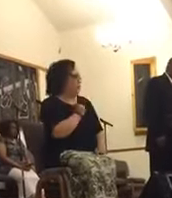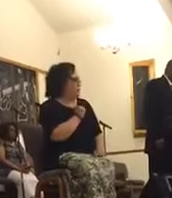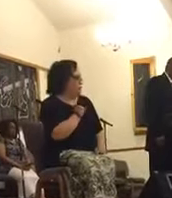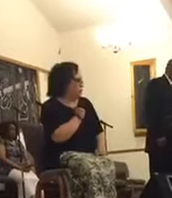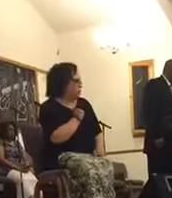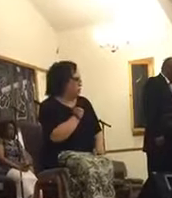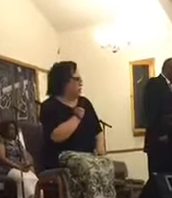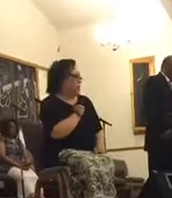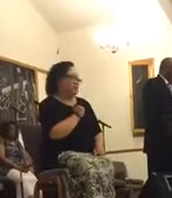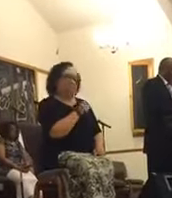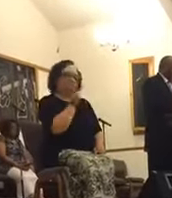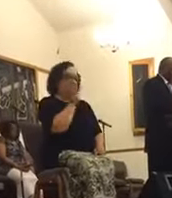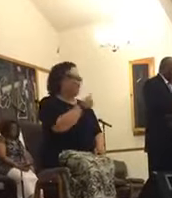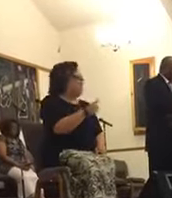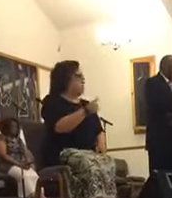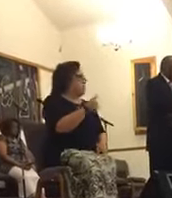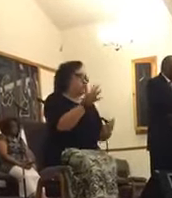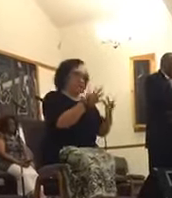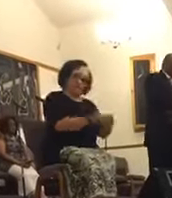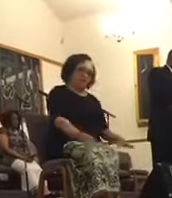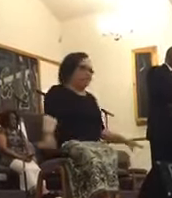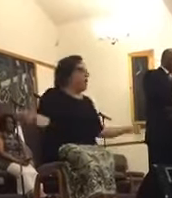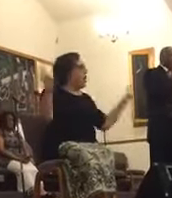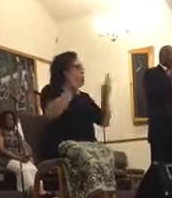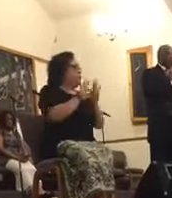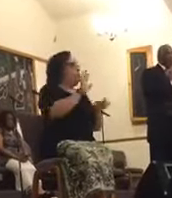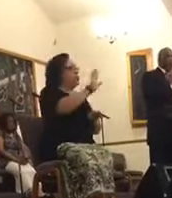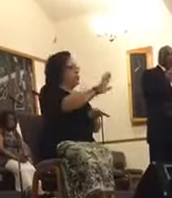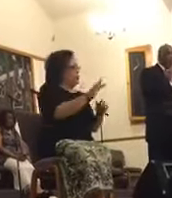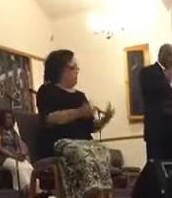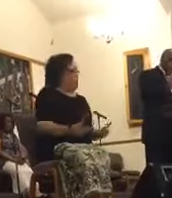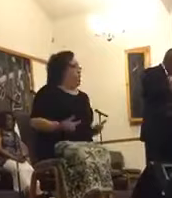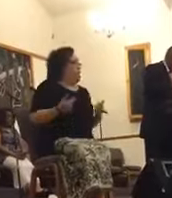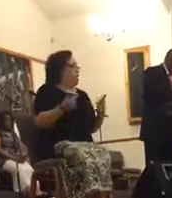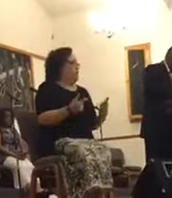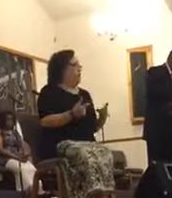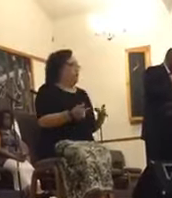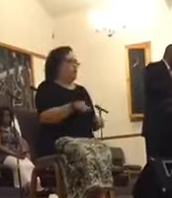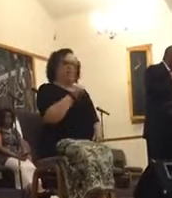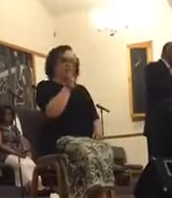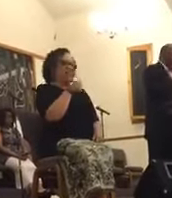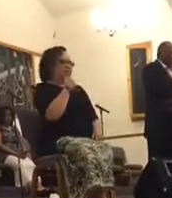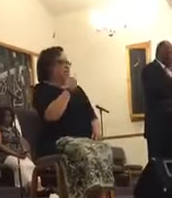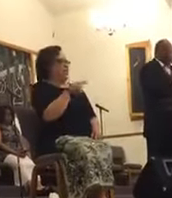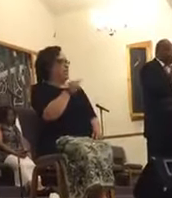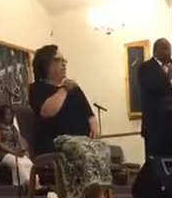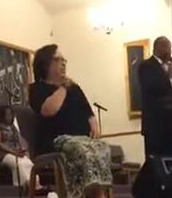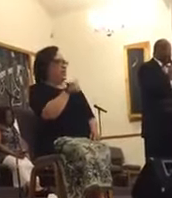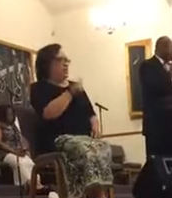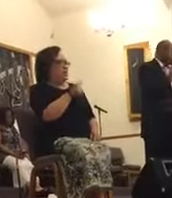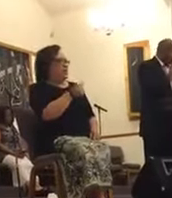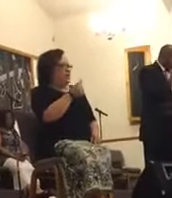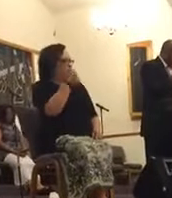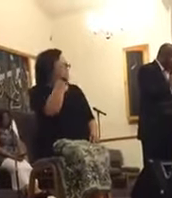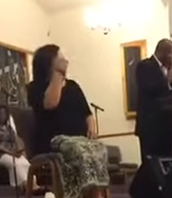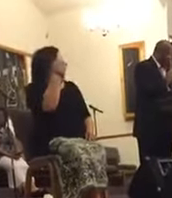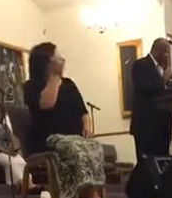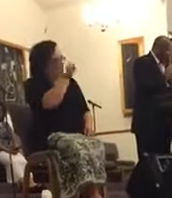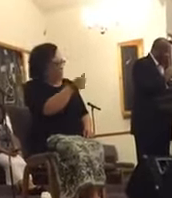life. He's not saying, don't think of yourself as unimportant, because you are God's